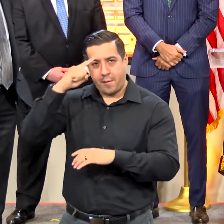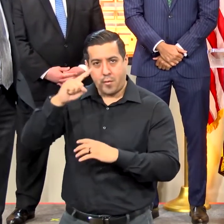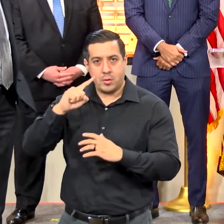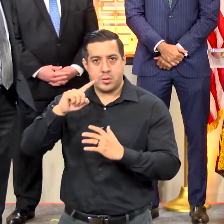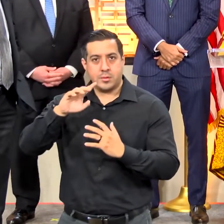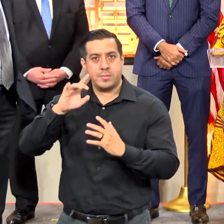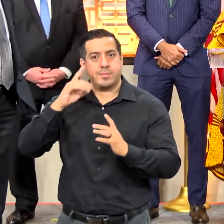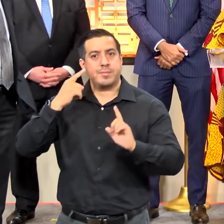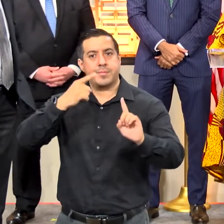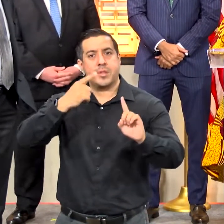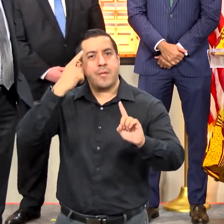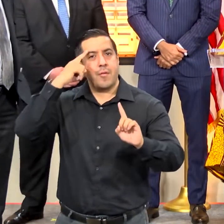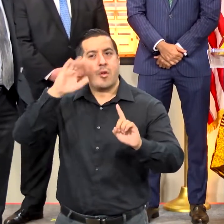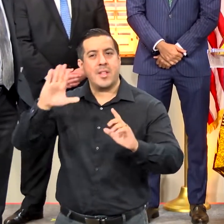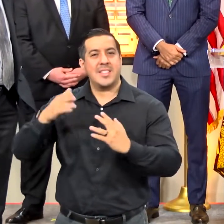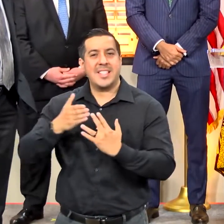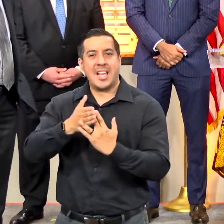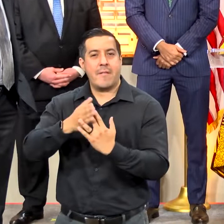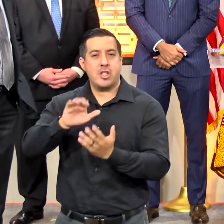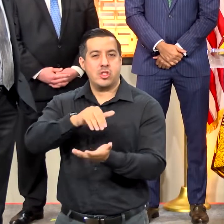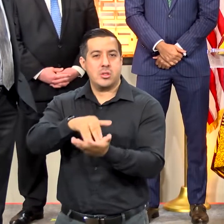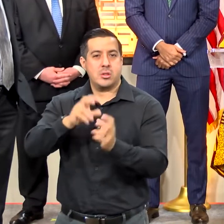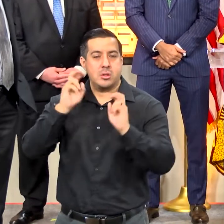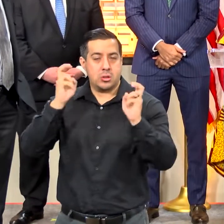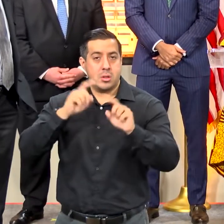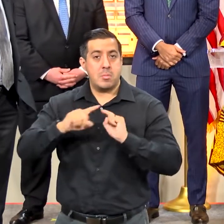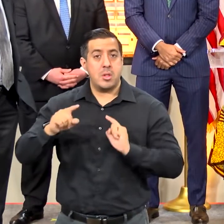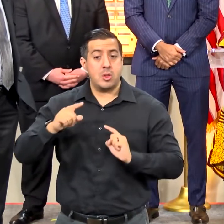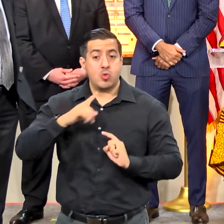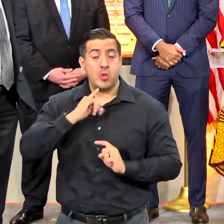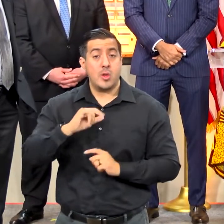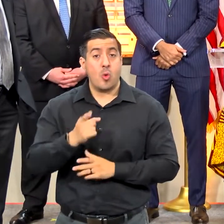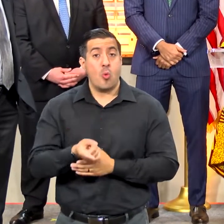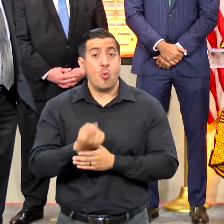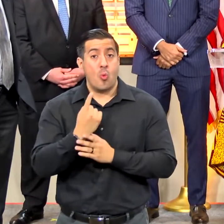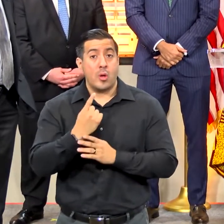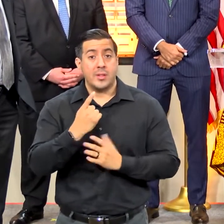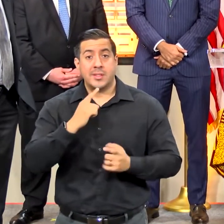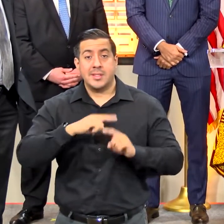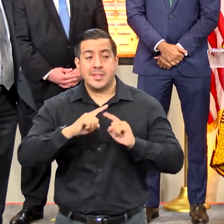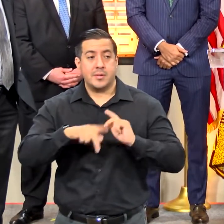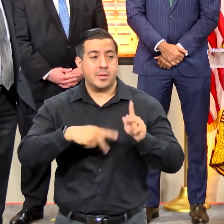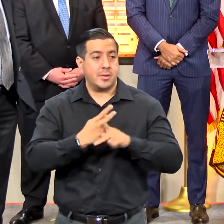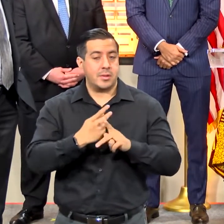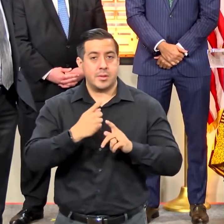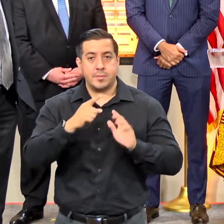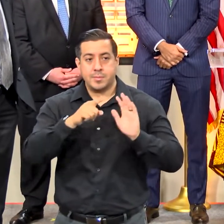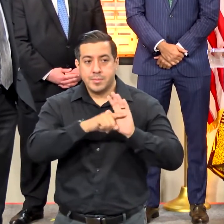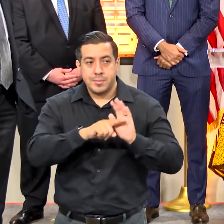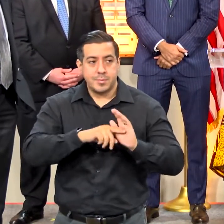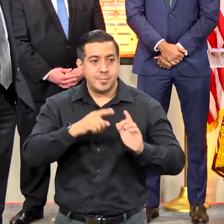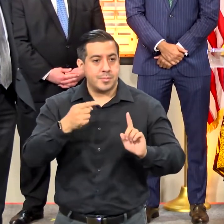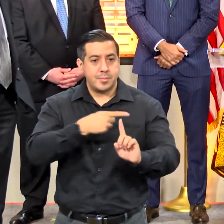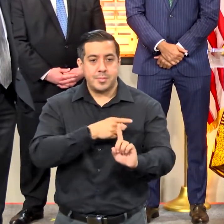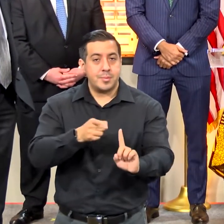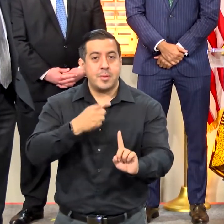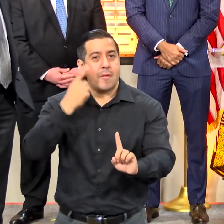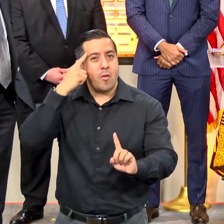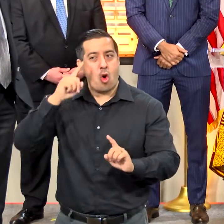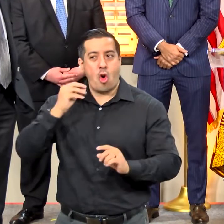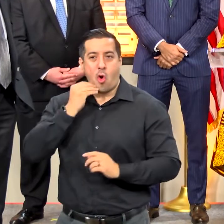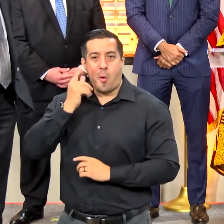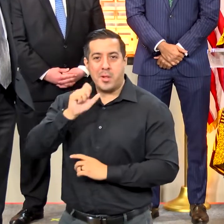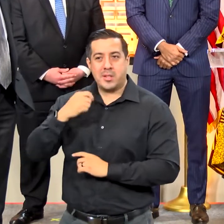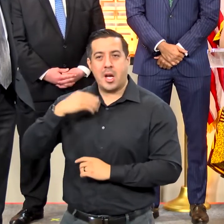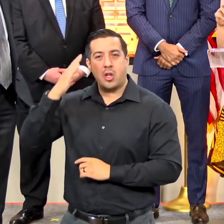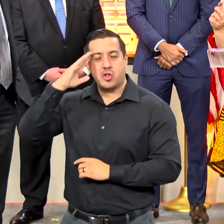Navigation Center. This is a series of right turns the city has made regarding homelessness. And I know we're talking